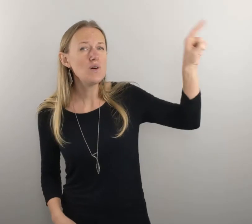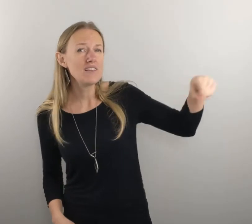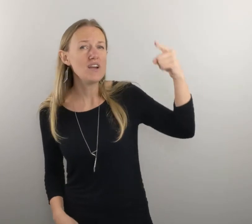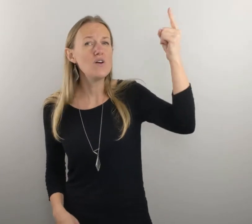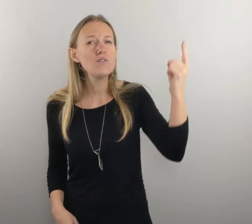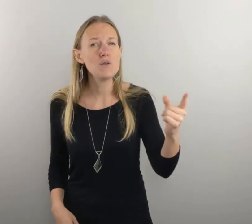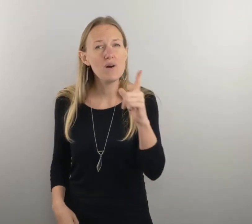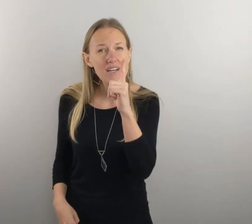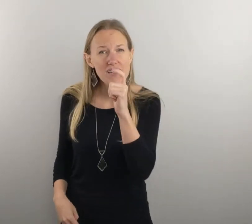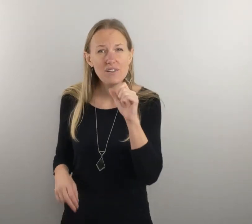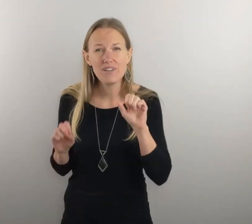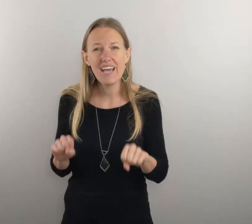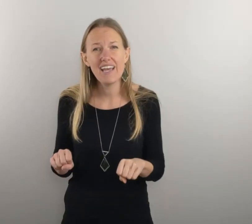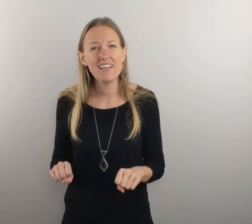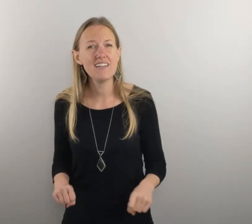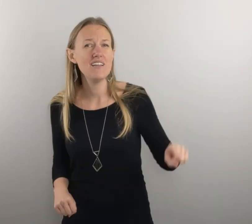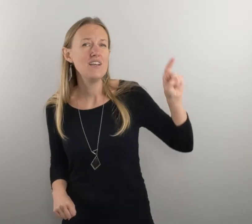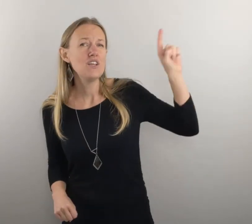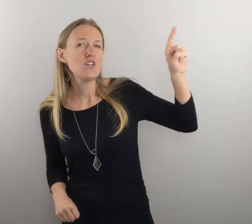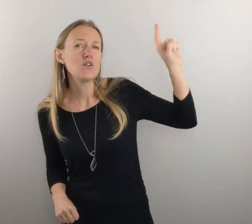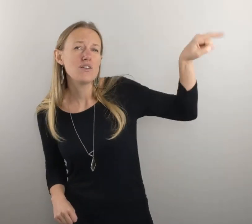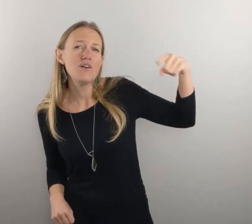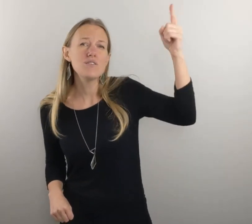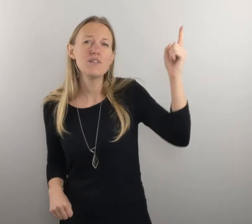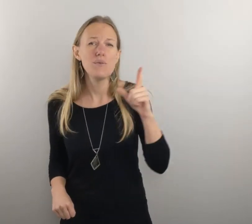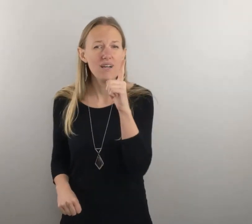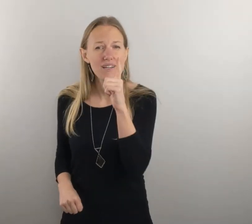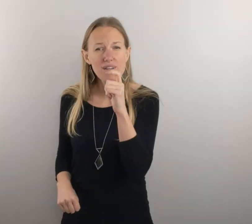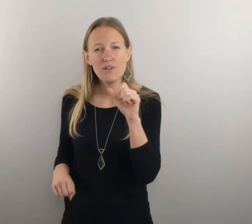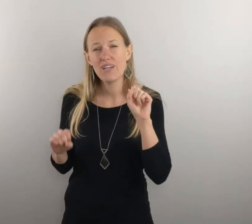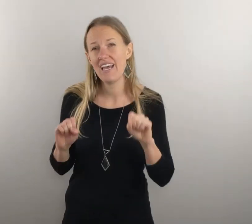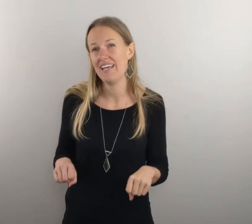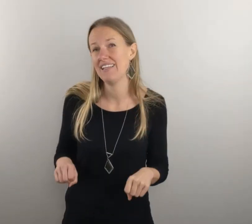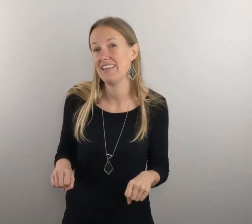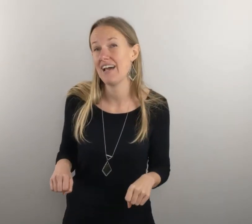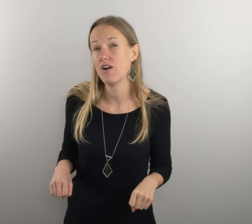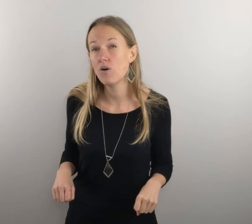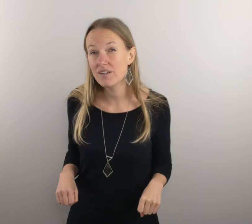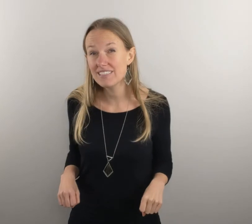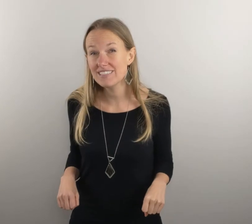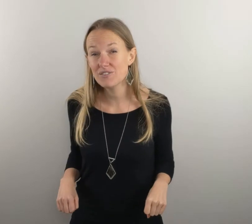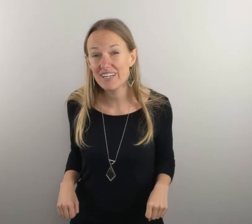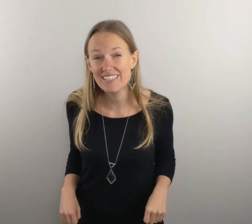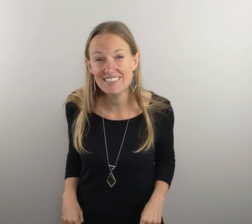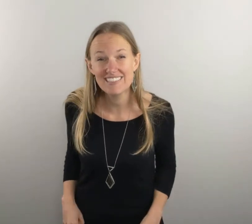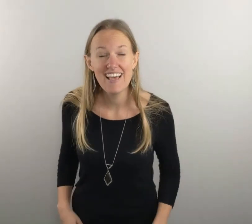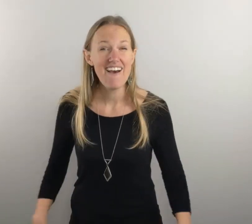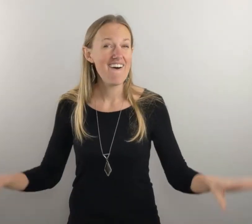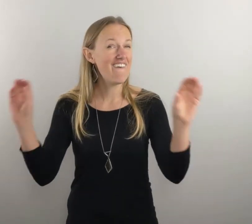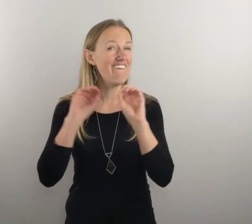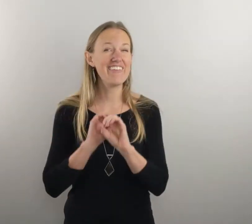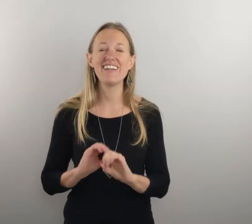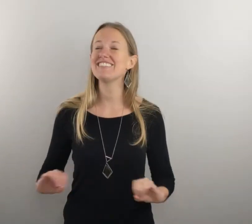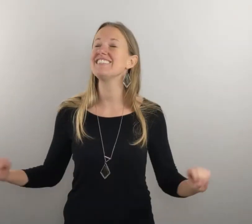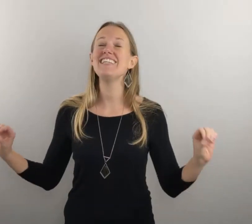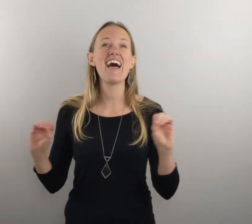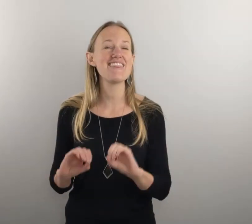the only one who can. You're the only one who can. And then that chorus twice. Oh, there's